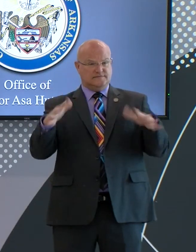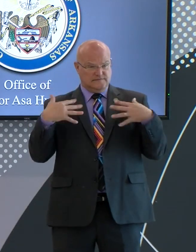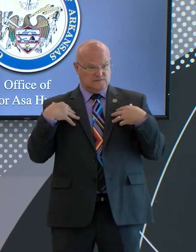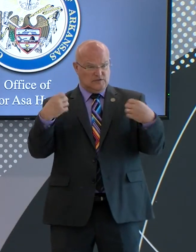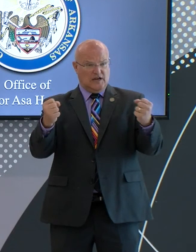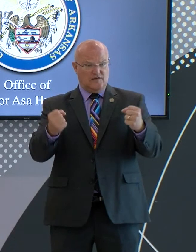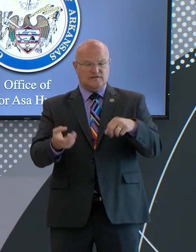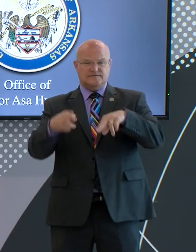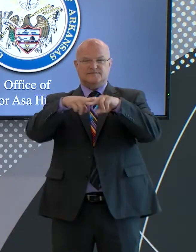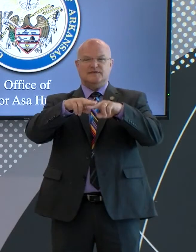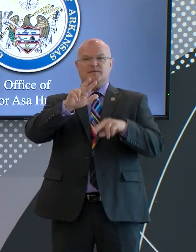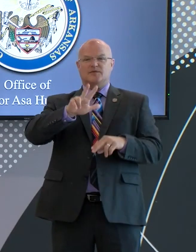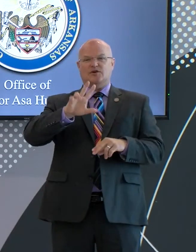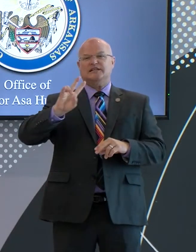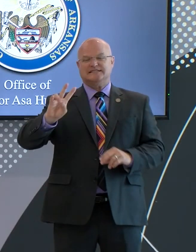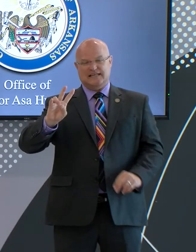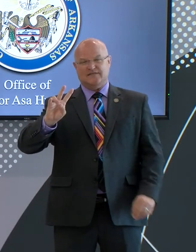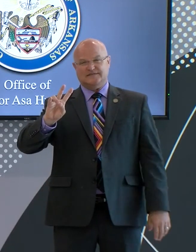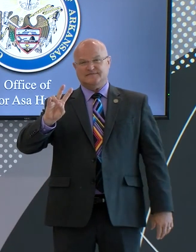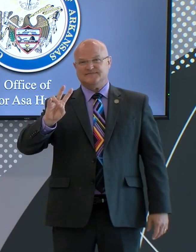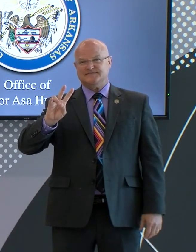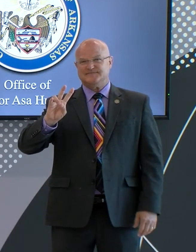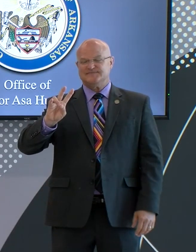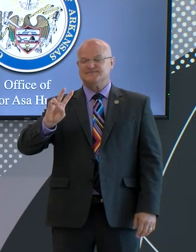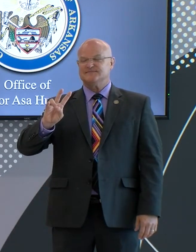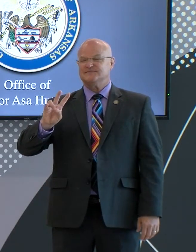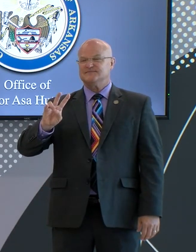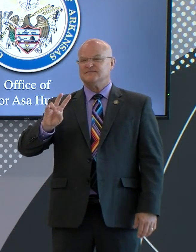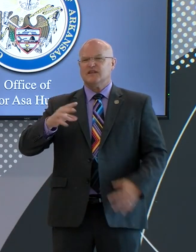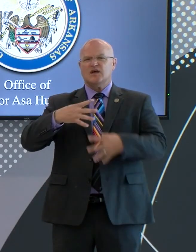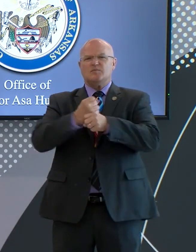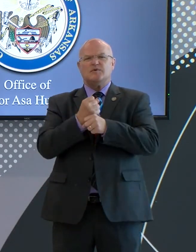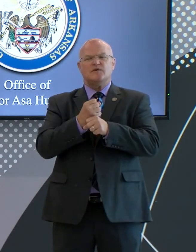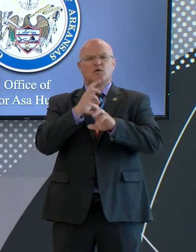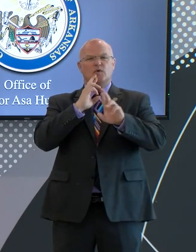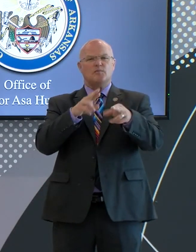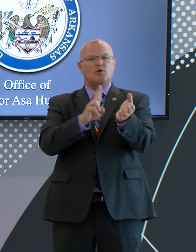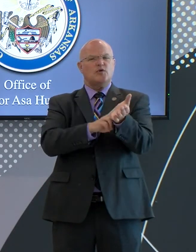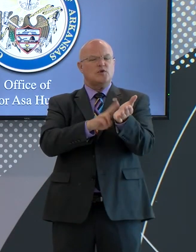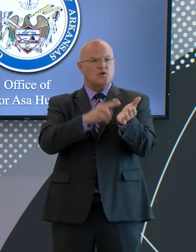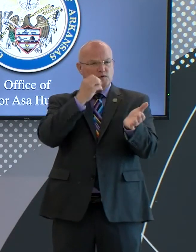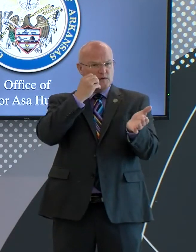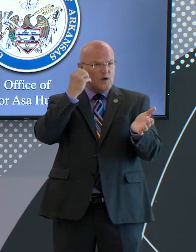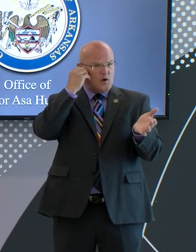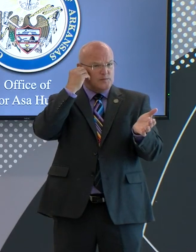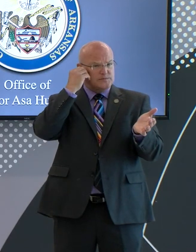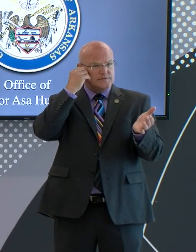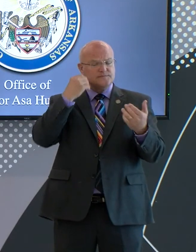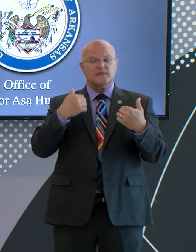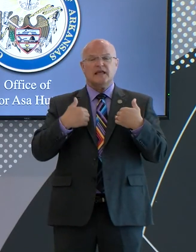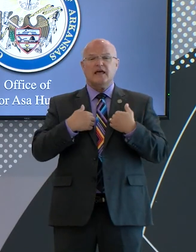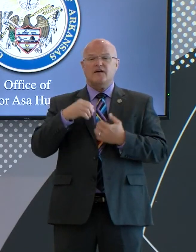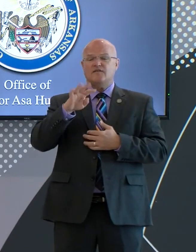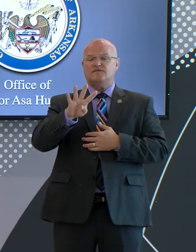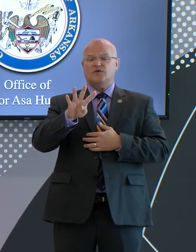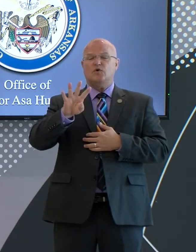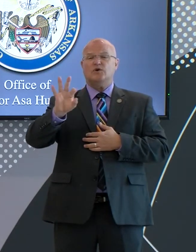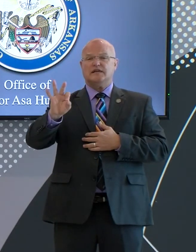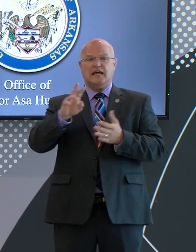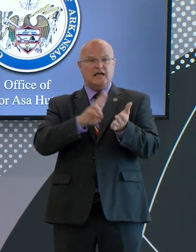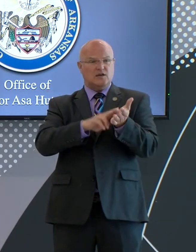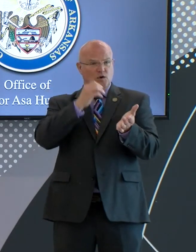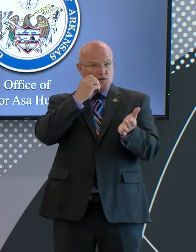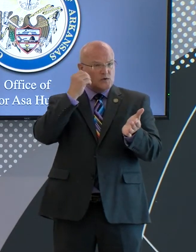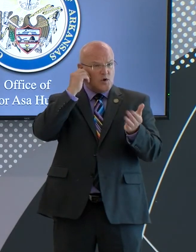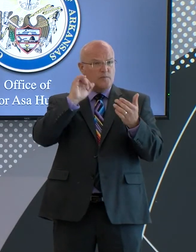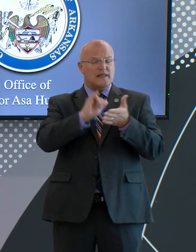recovered. That's up 37 from yesterday. Briefly to report on the nursing homes, we have 49 nursing